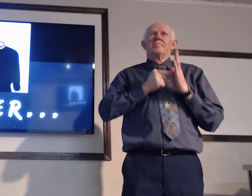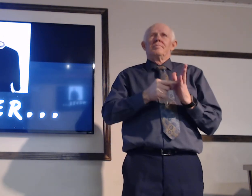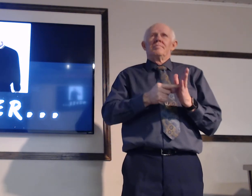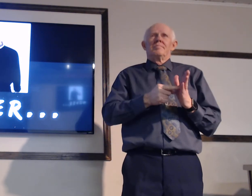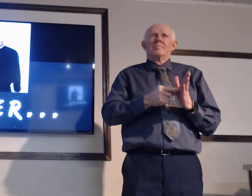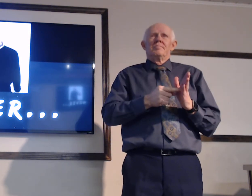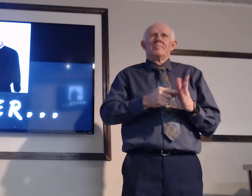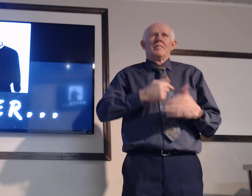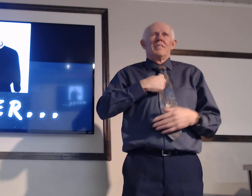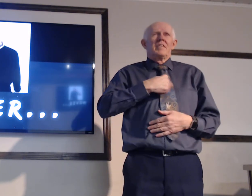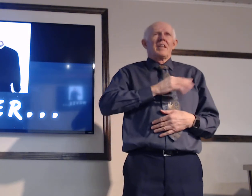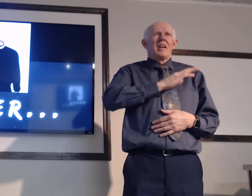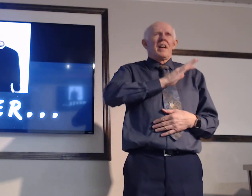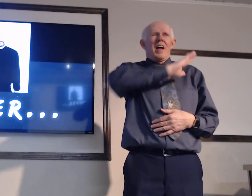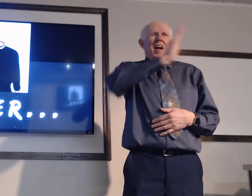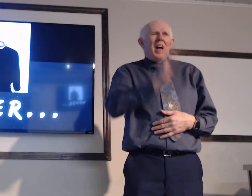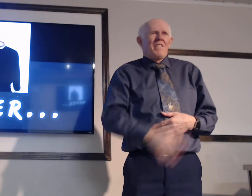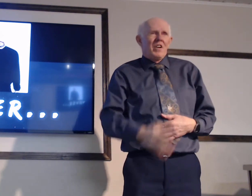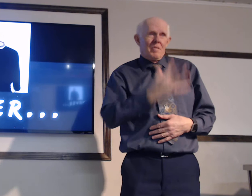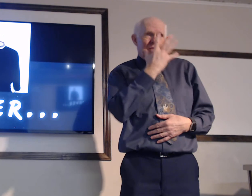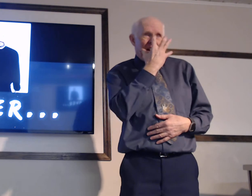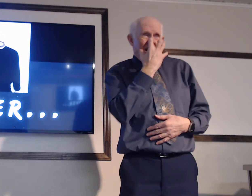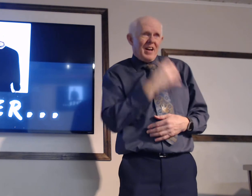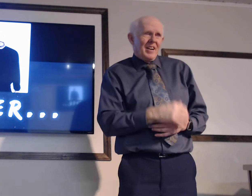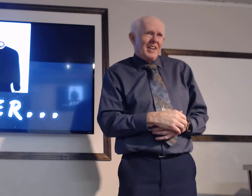For example, I never get mad.